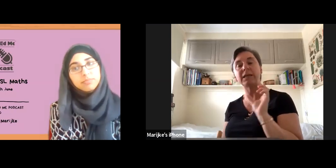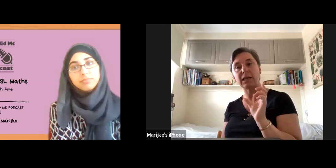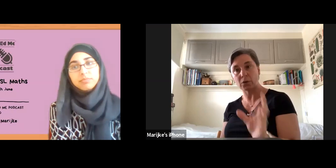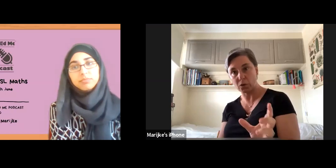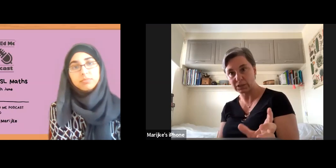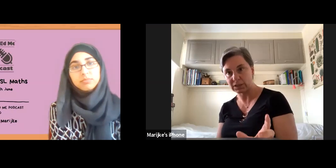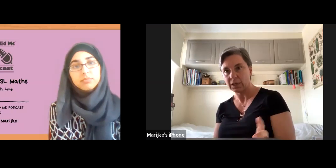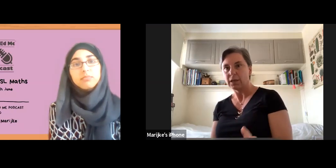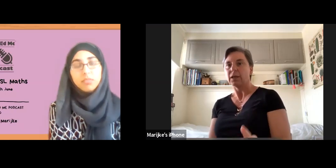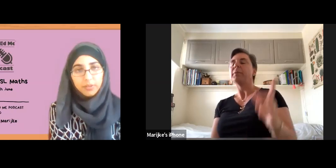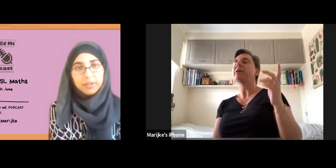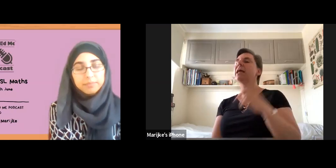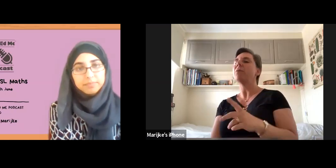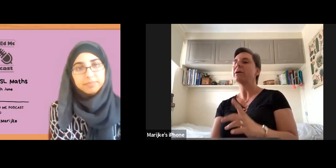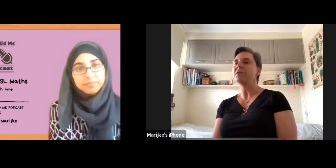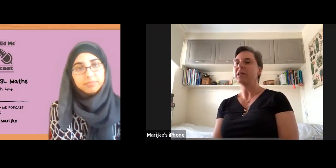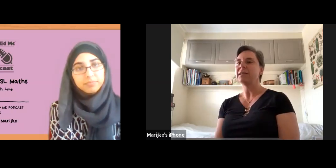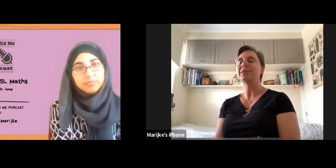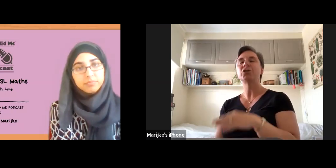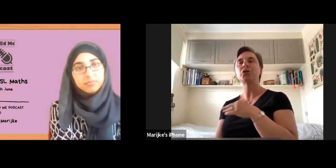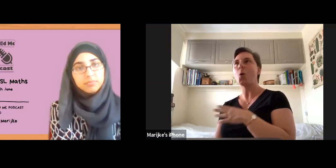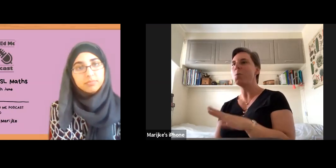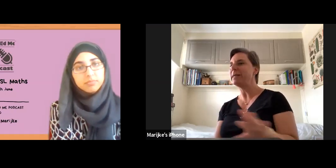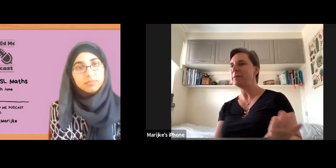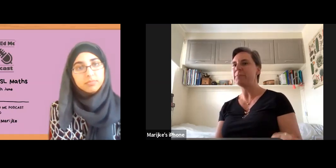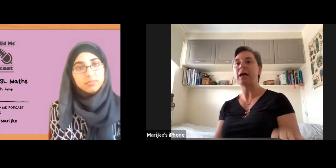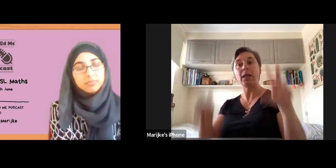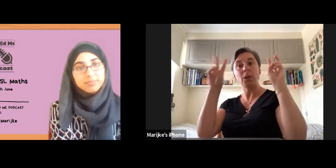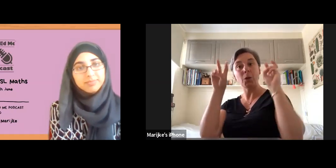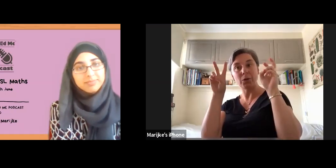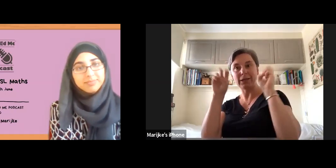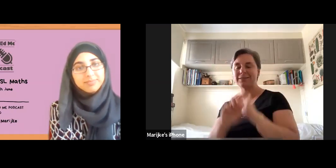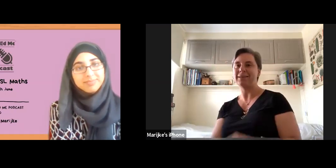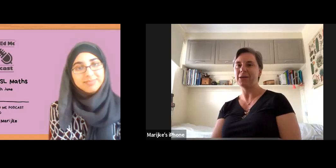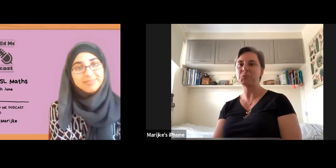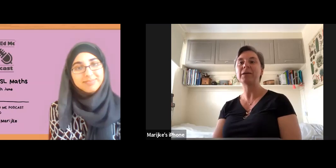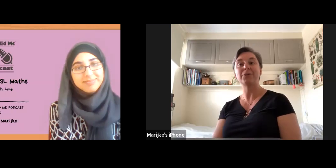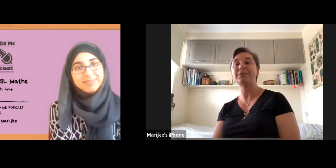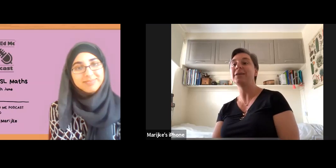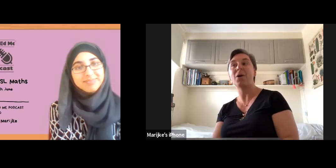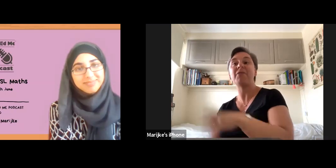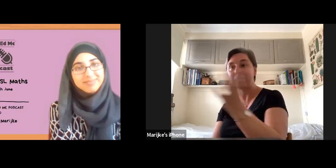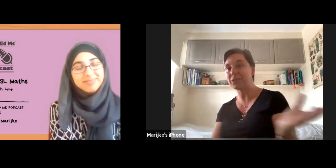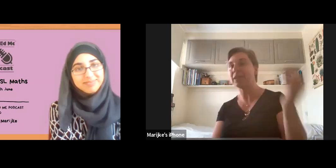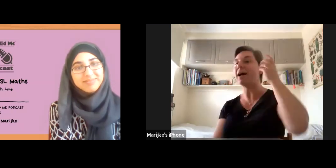BSL courses. Because now with COVID-19, so many people are learning sign language because, you know, everything's online